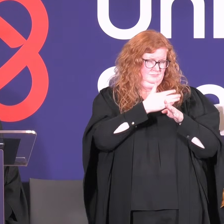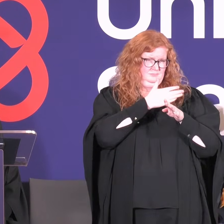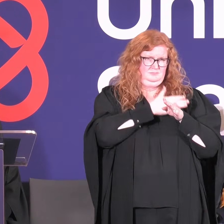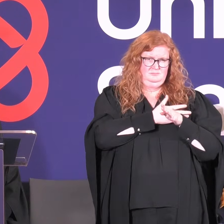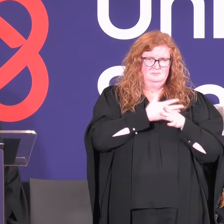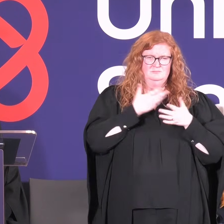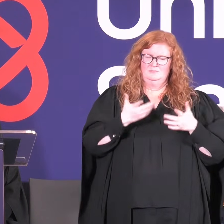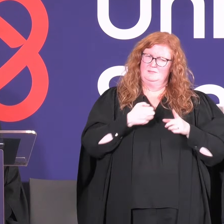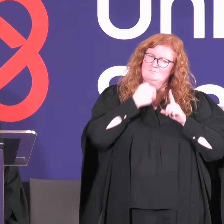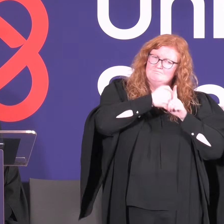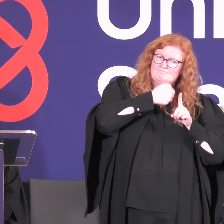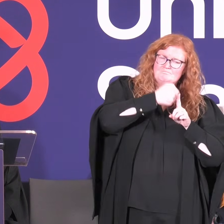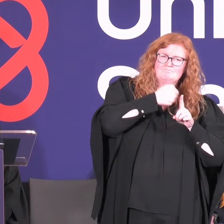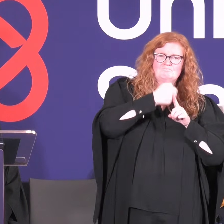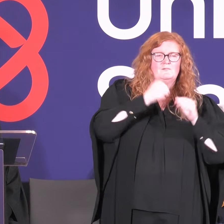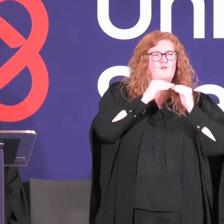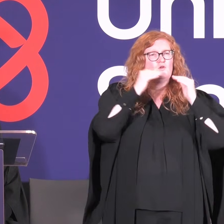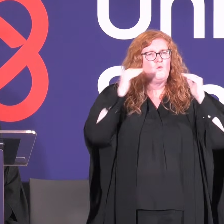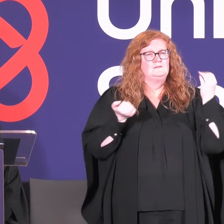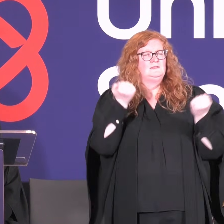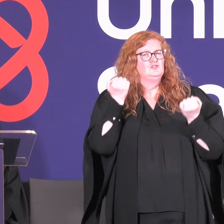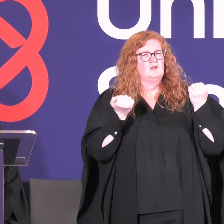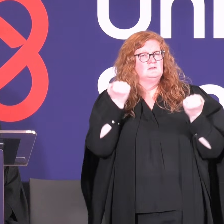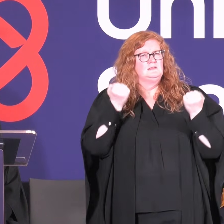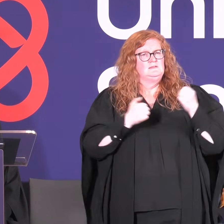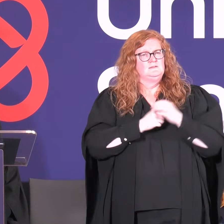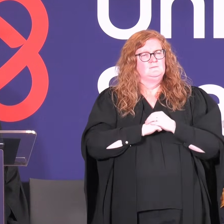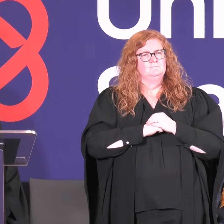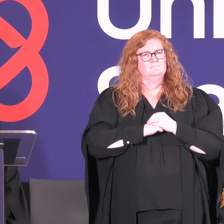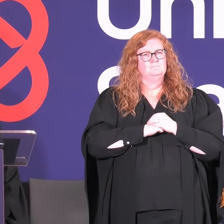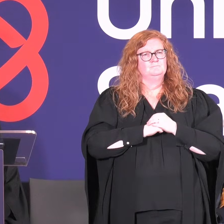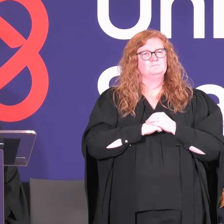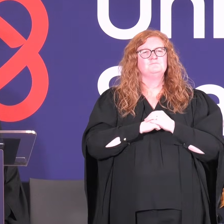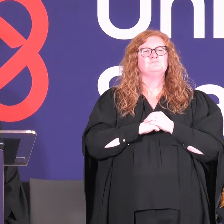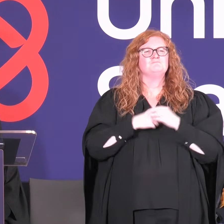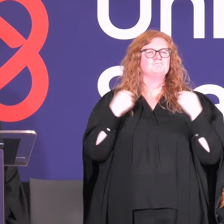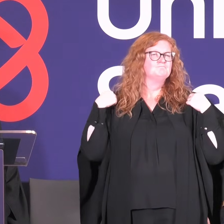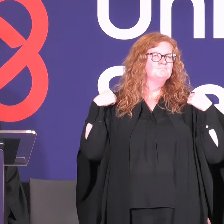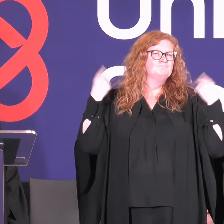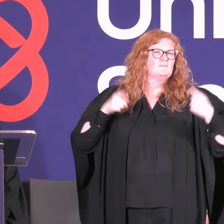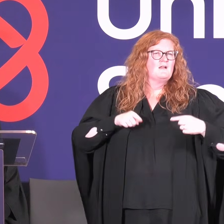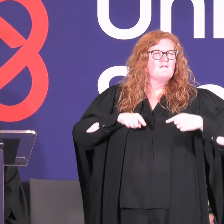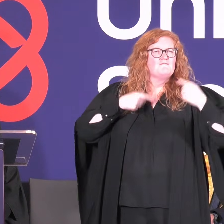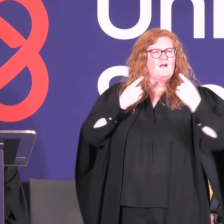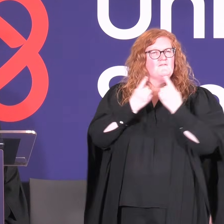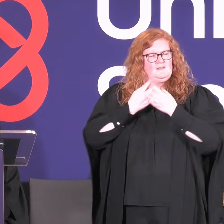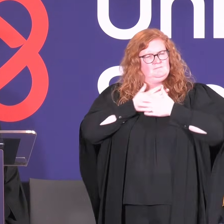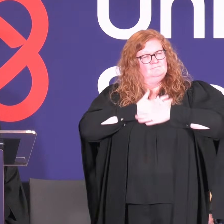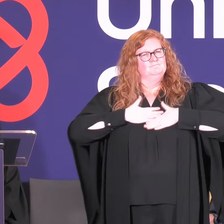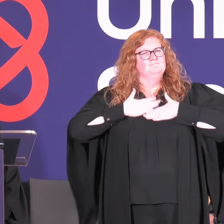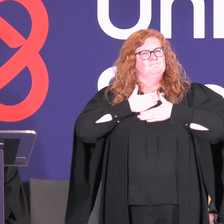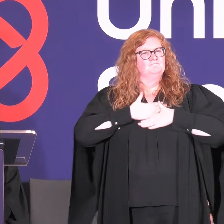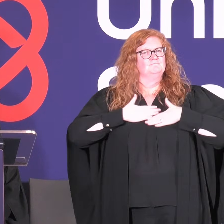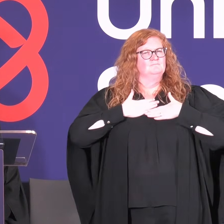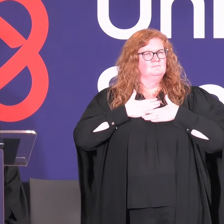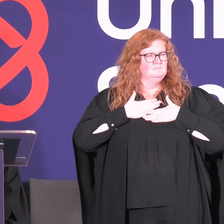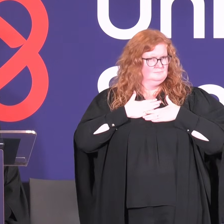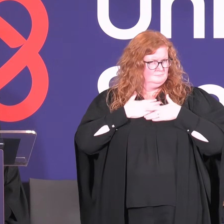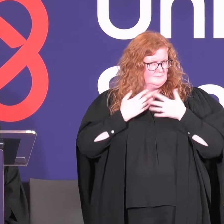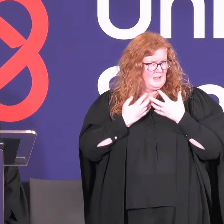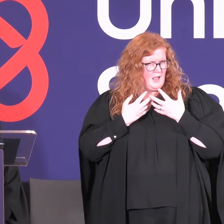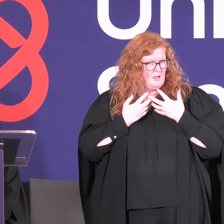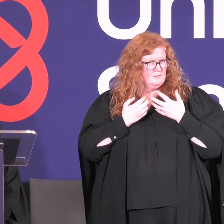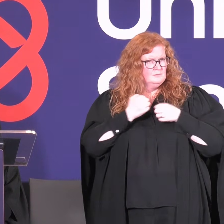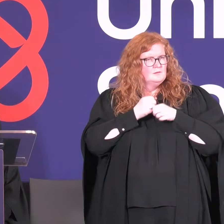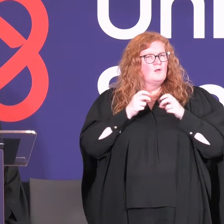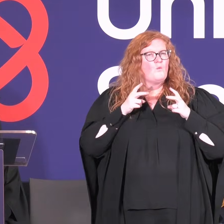for equality and justice. Fight for the things that you care about, but do it in a way